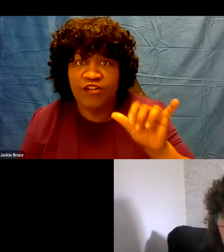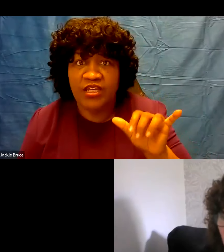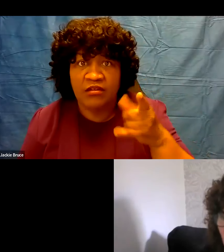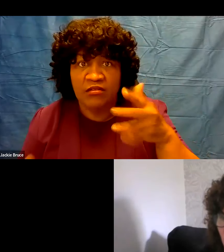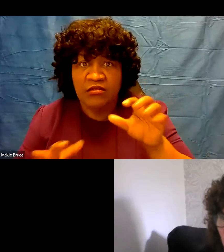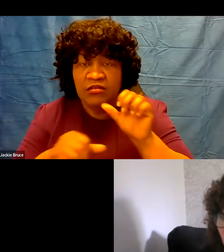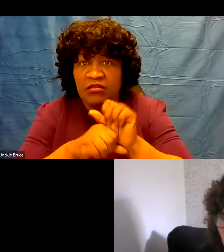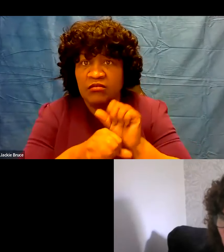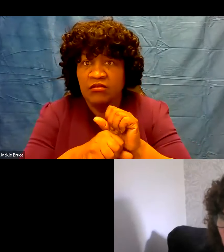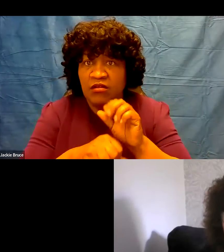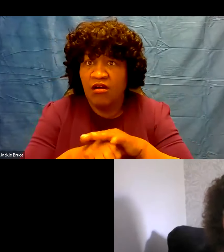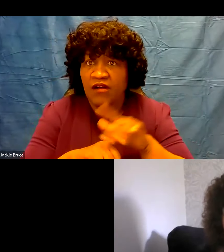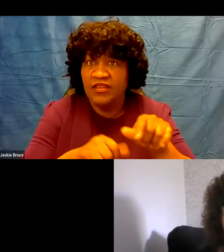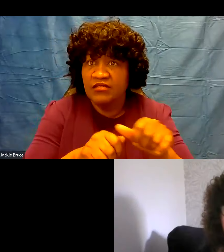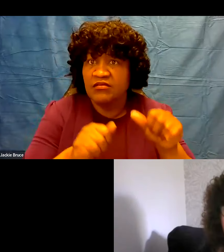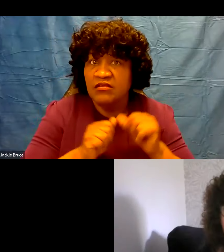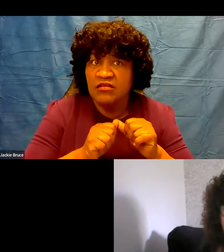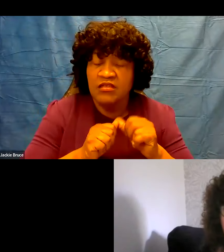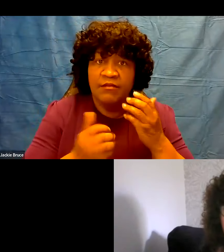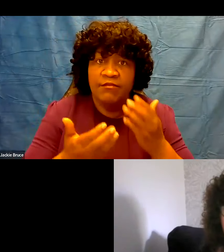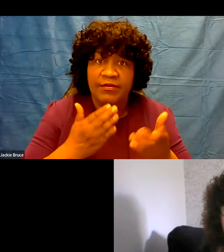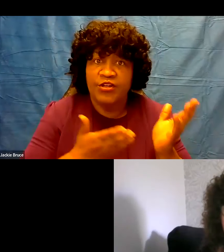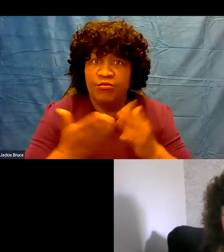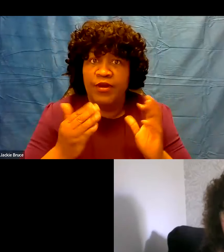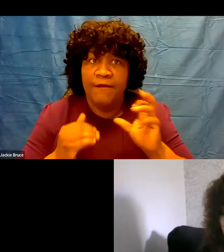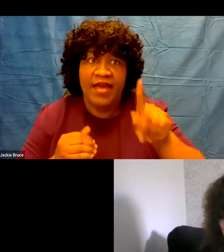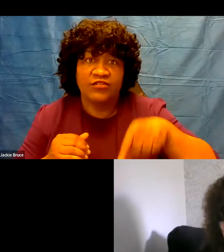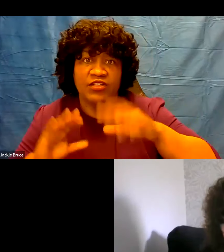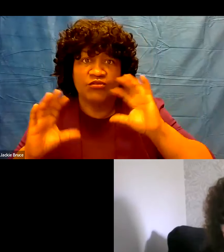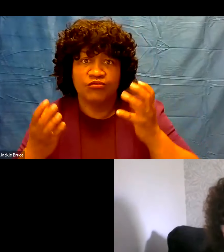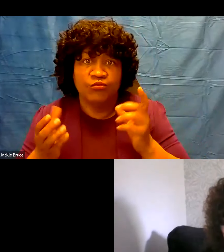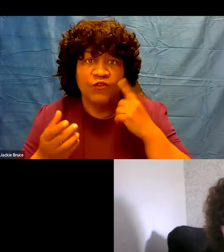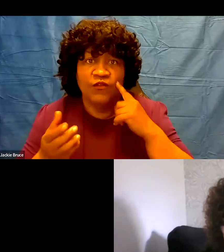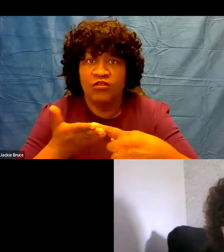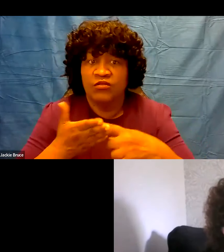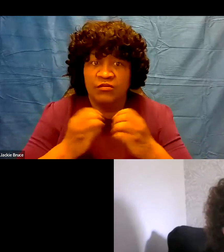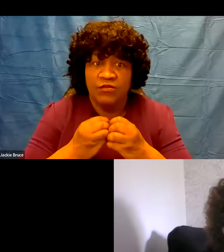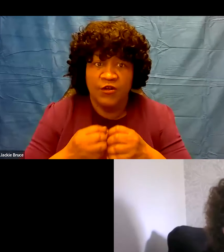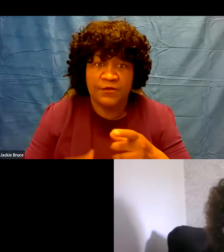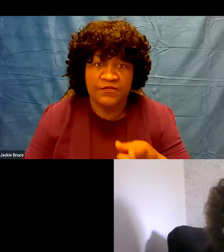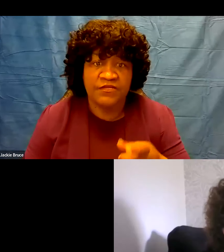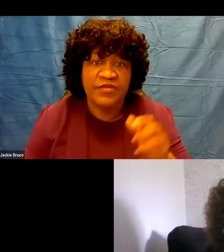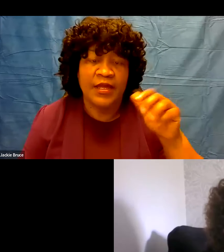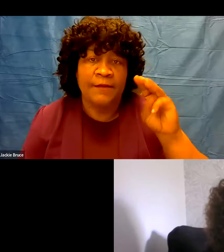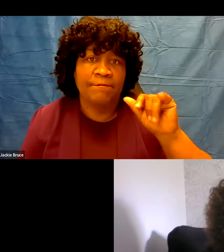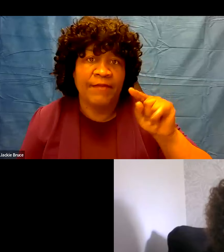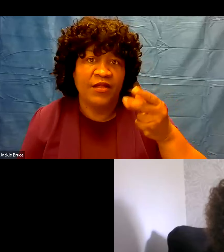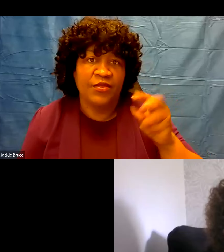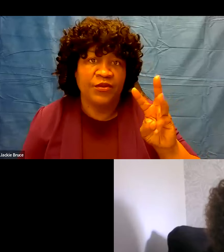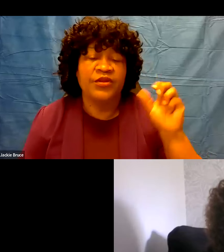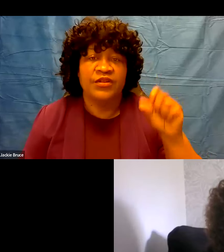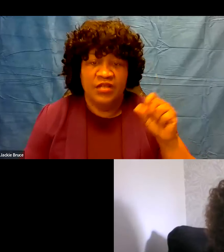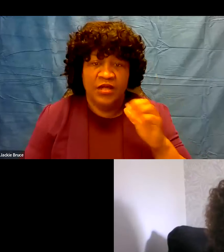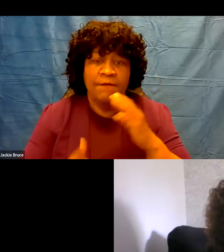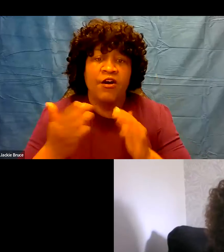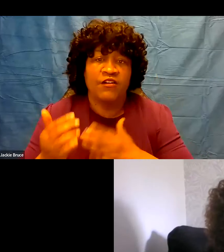already on this front? And, you know, maybe we bring that back to this group. Yeah, as part of our entire best practice toolkit that